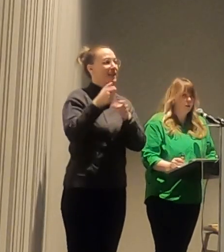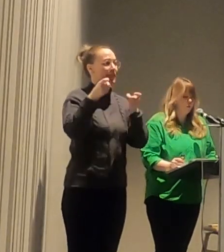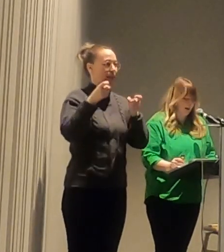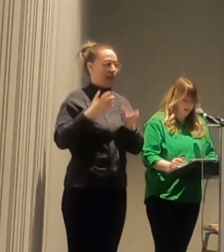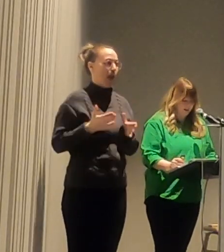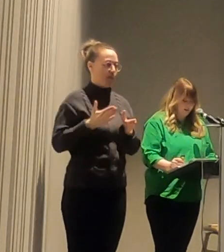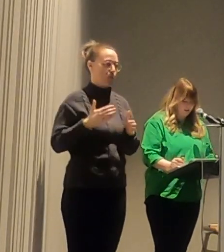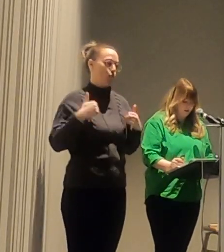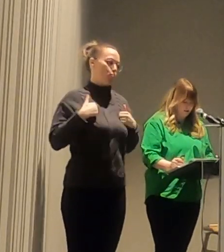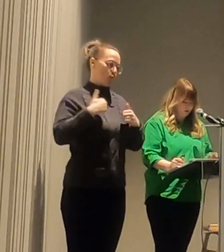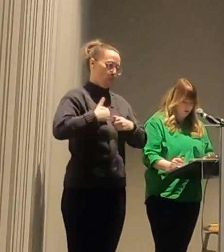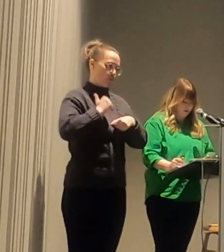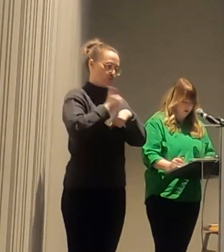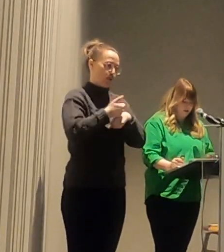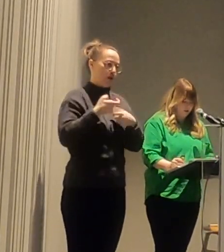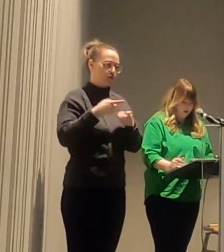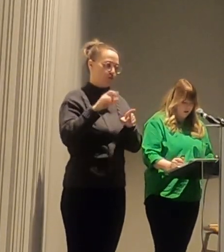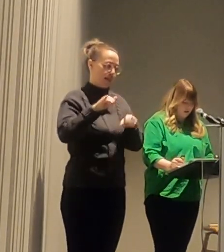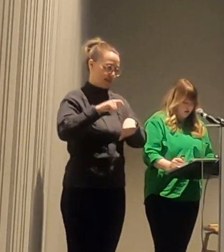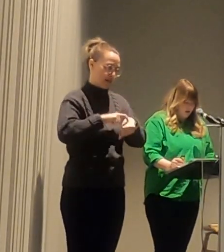robes were created.